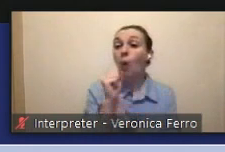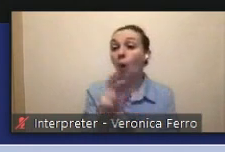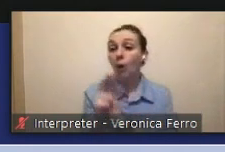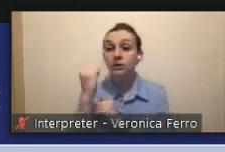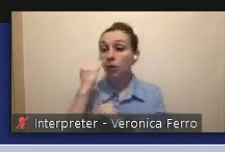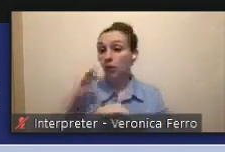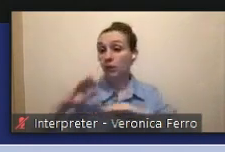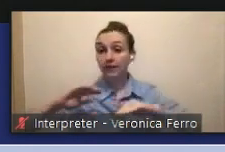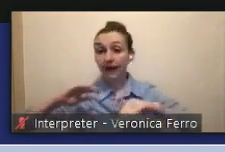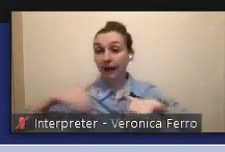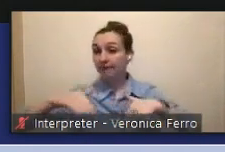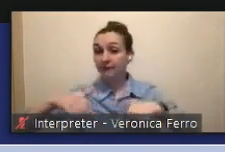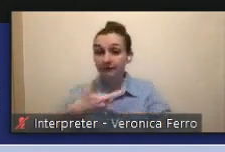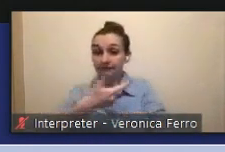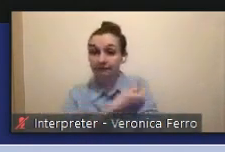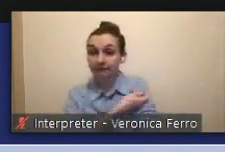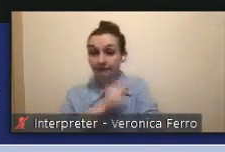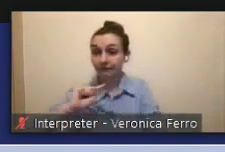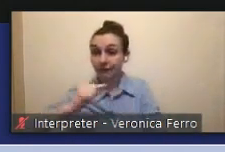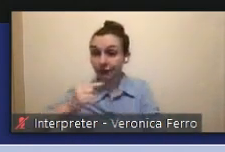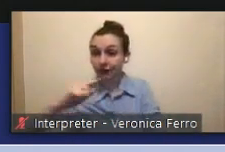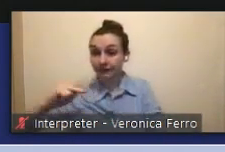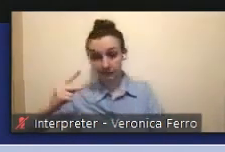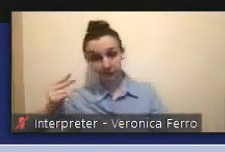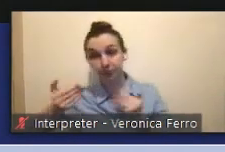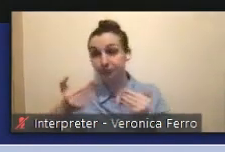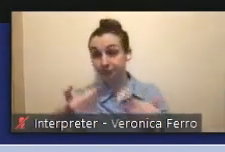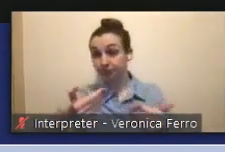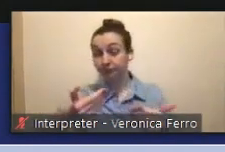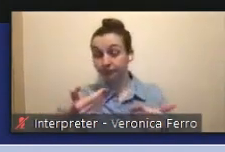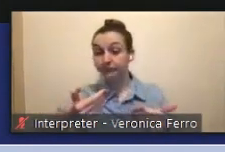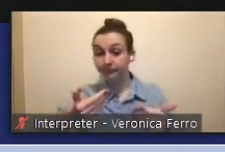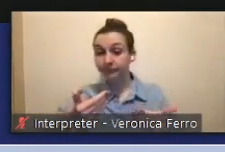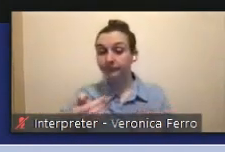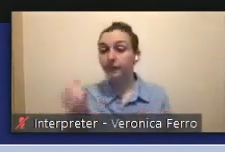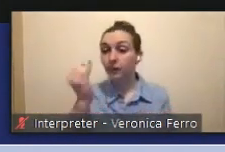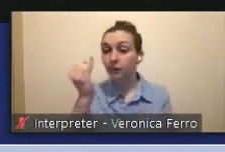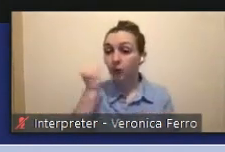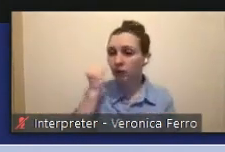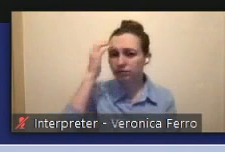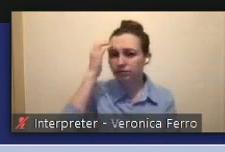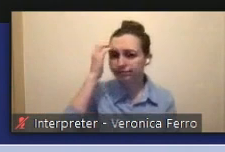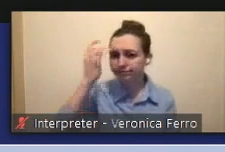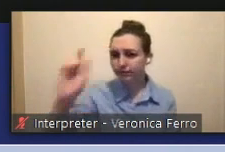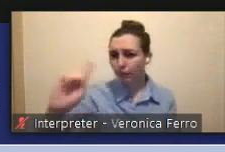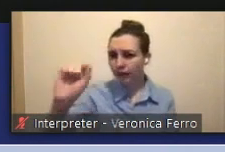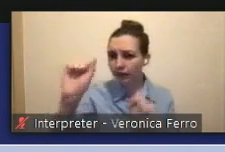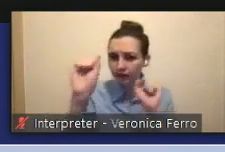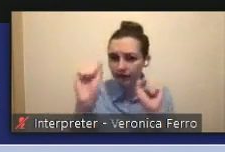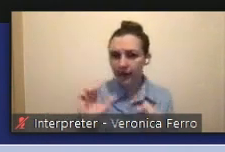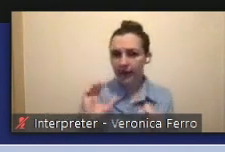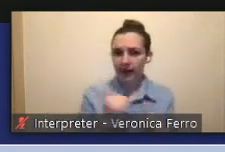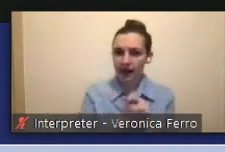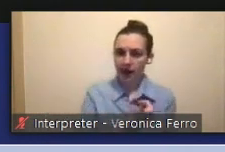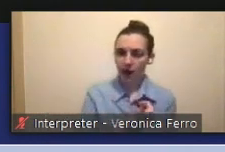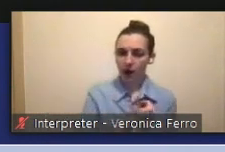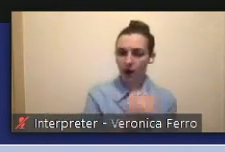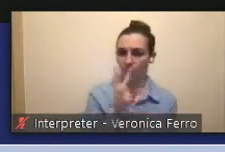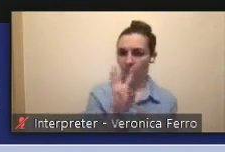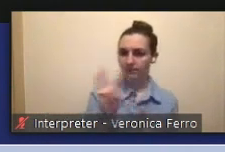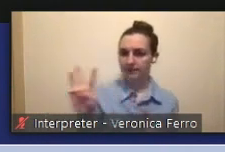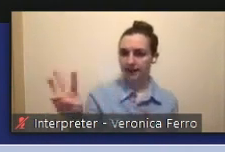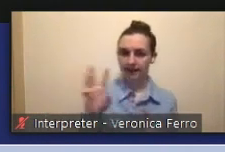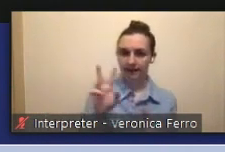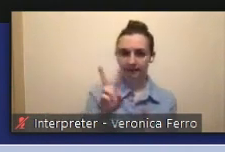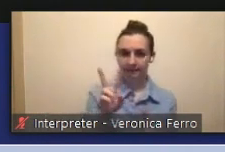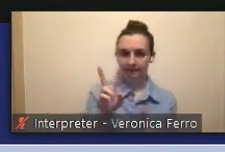begin their vaccination process. So if you go to our website, Vaccine Finder, you'll see a list of a